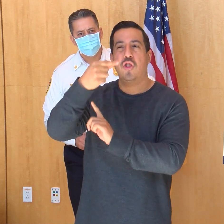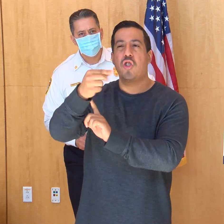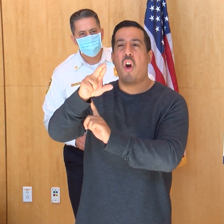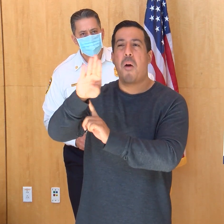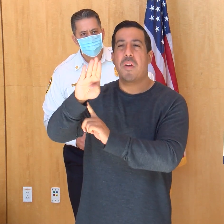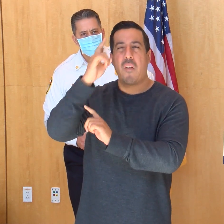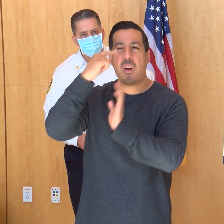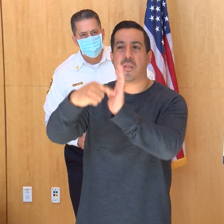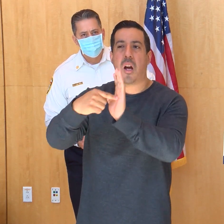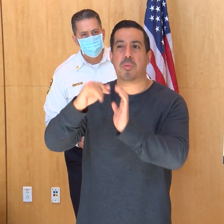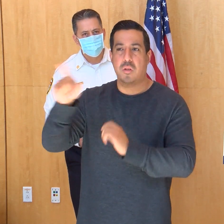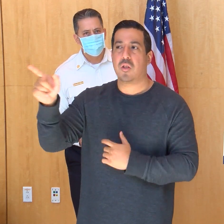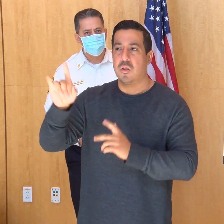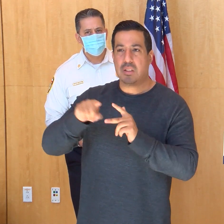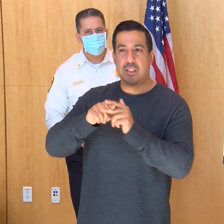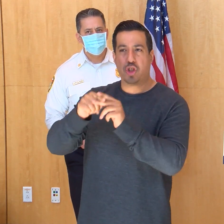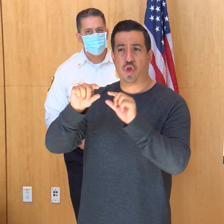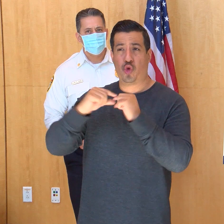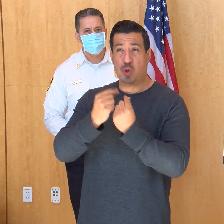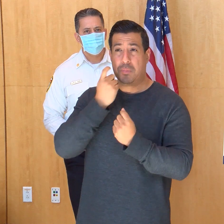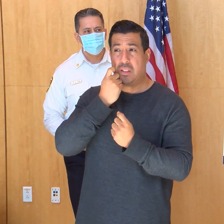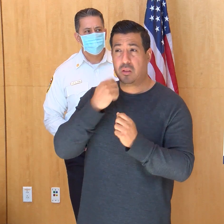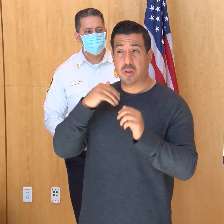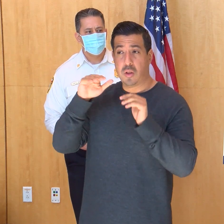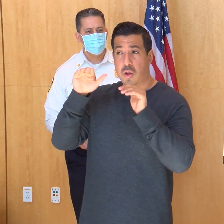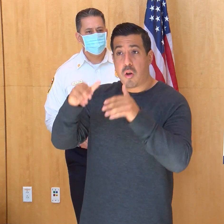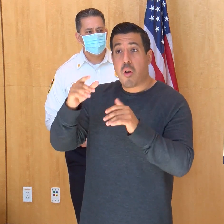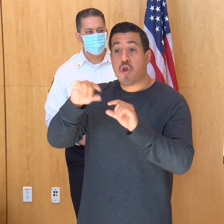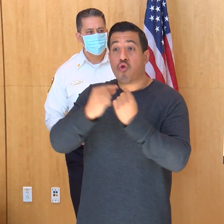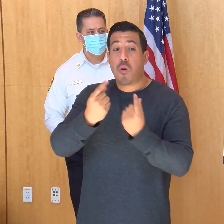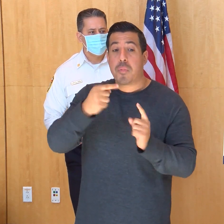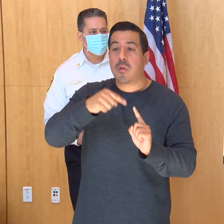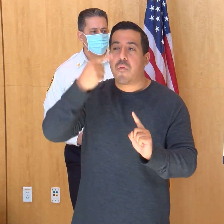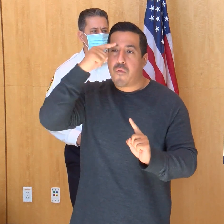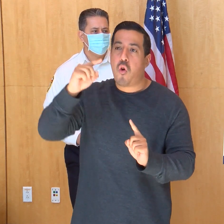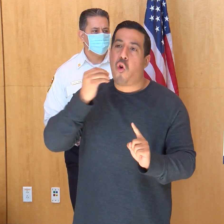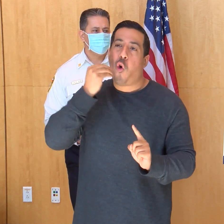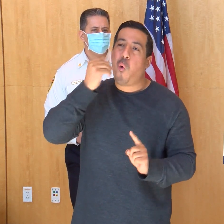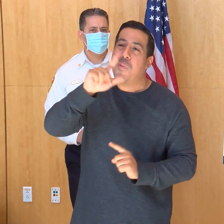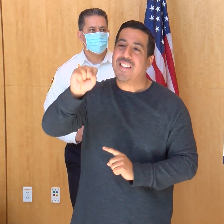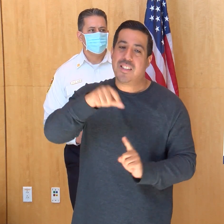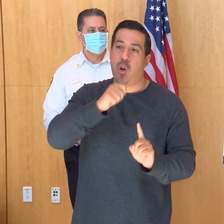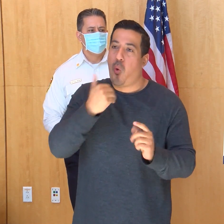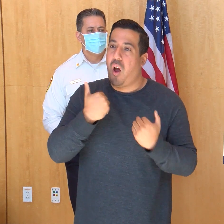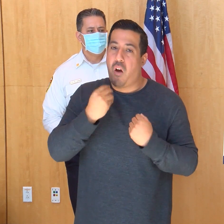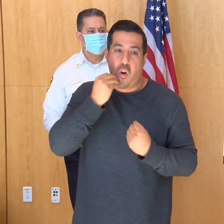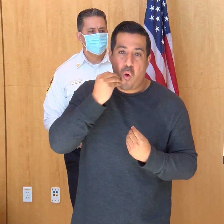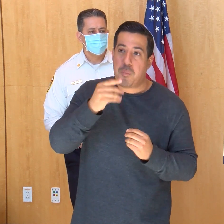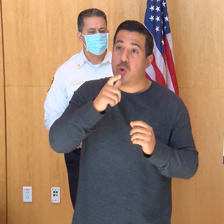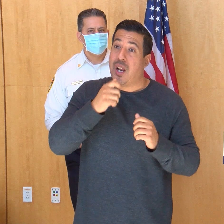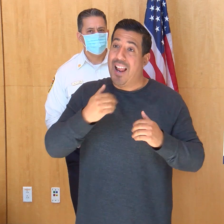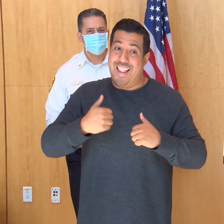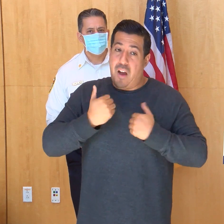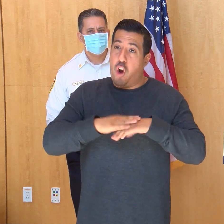the initial group that we were targeting were our homeless population, people living on our streets. We've even had